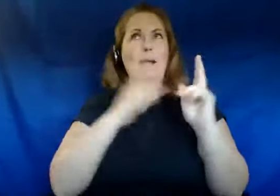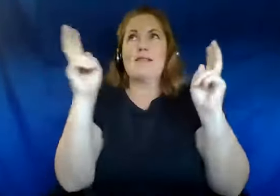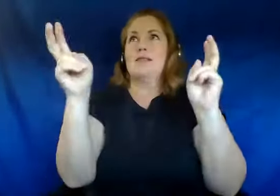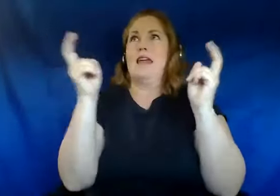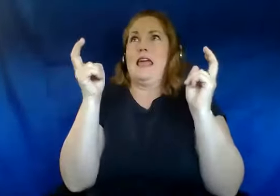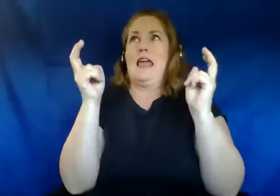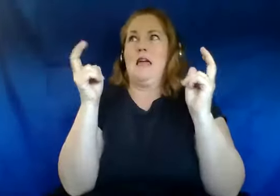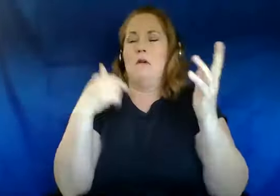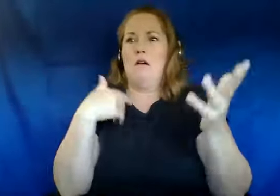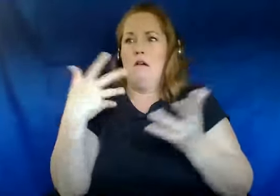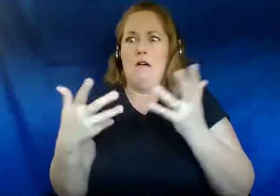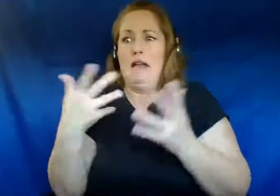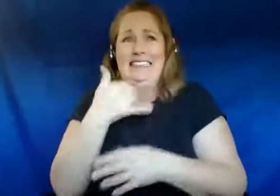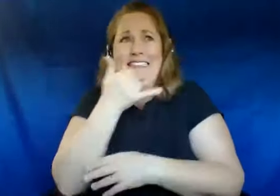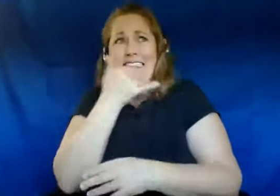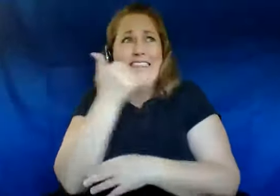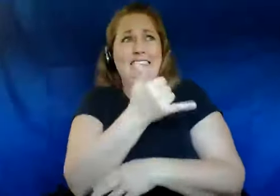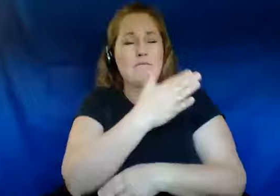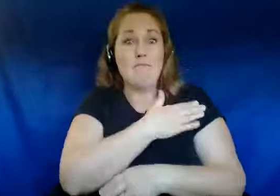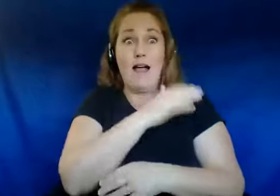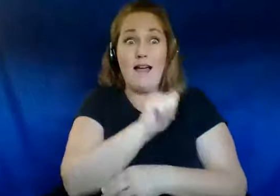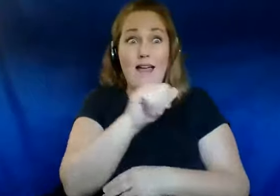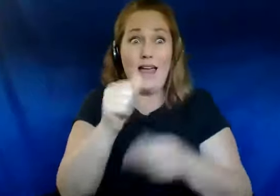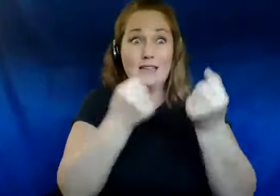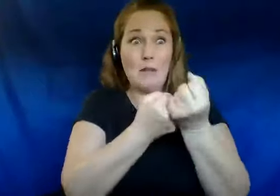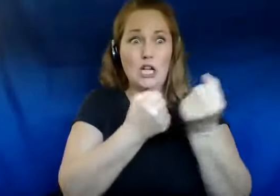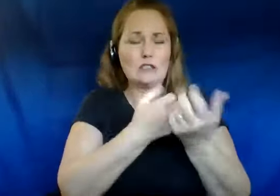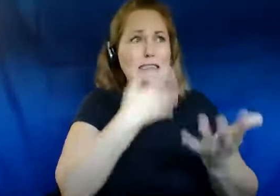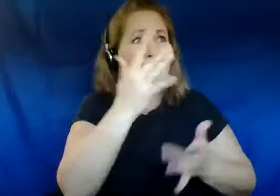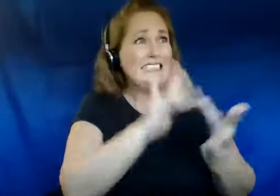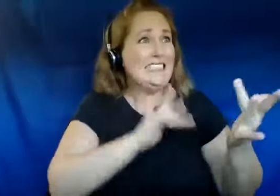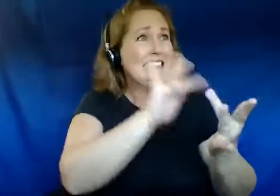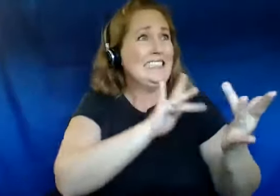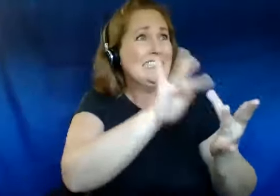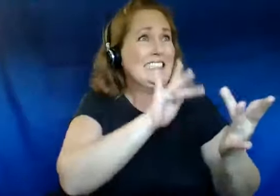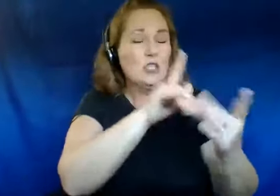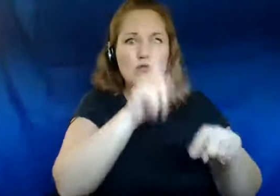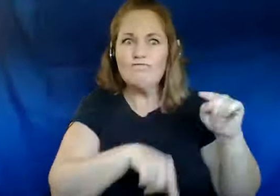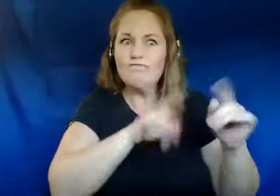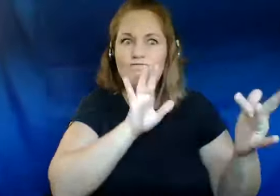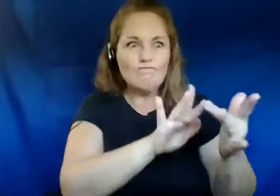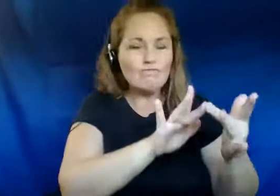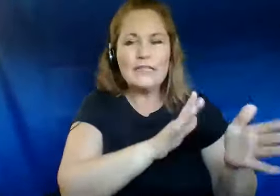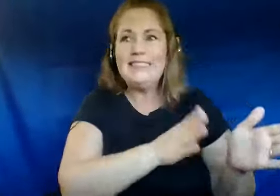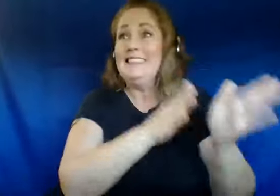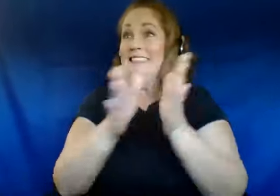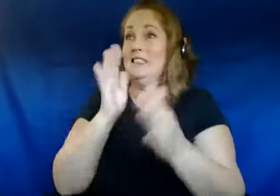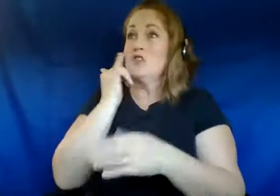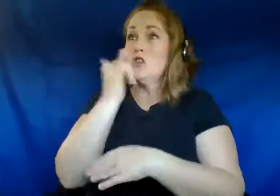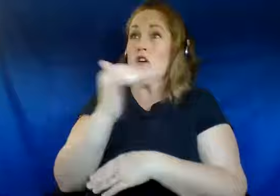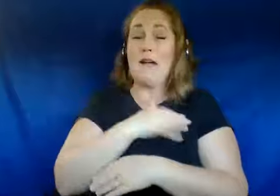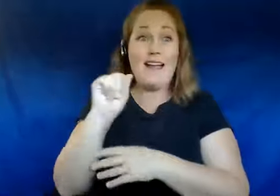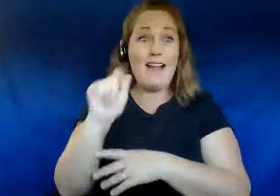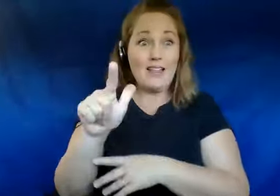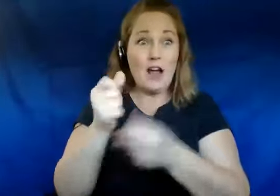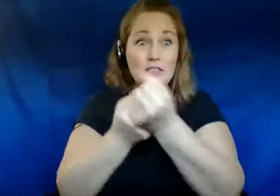I called my AA sponsor and I couldn't get a hold of her. And then I called my Al-Anon sponsor and